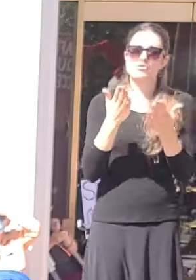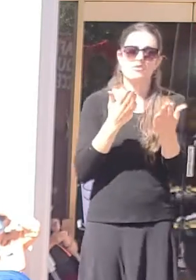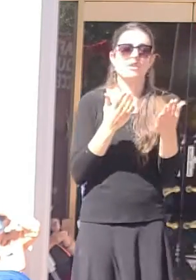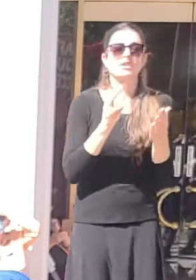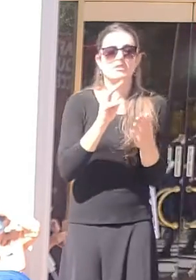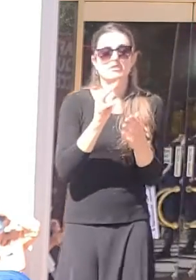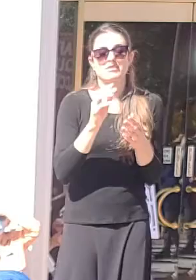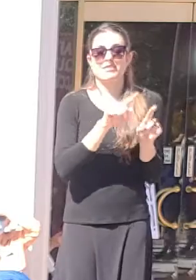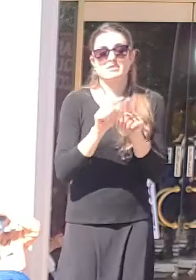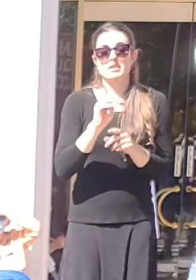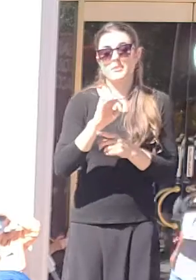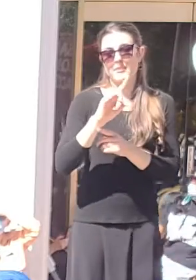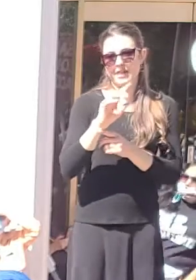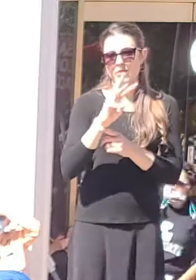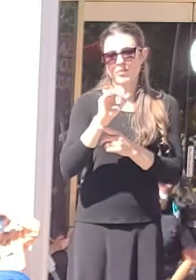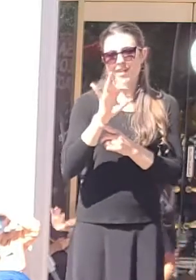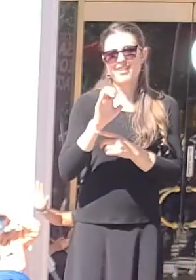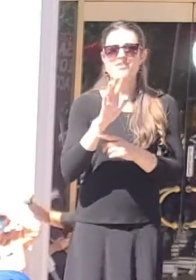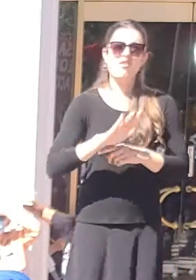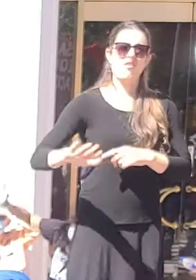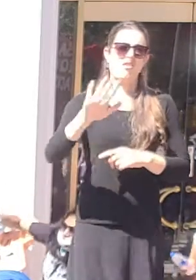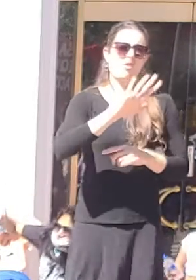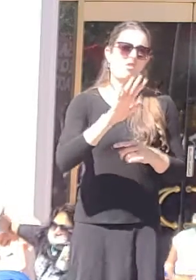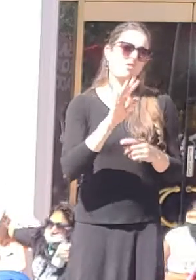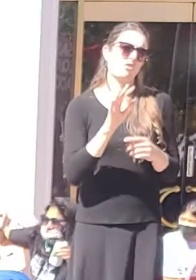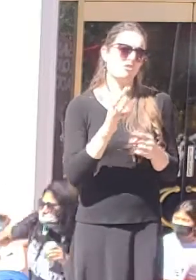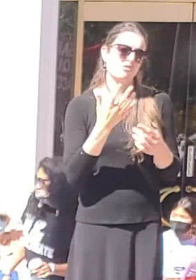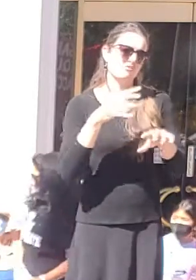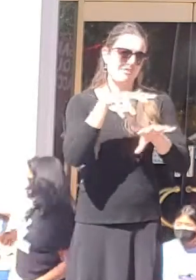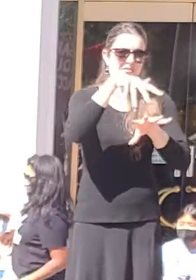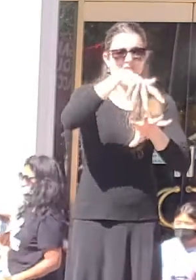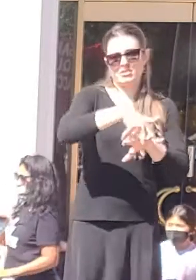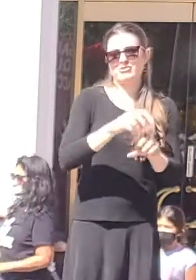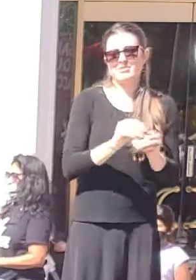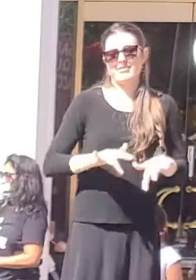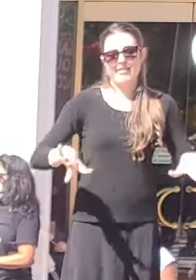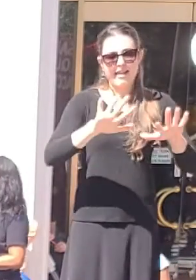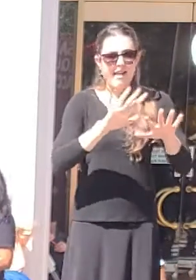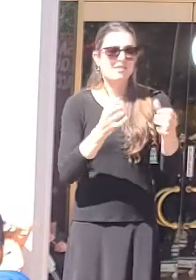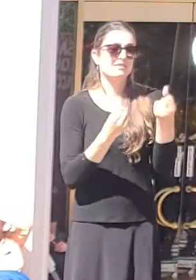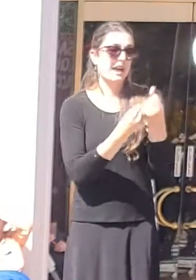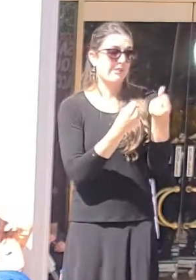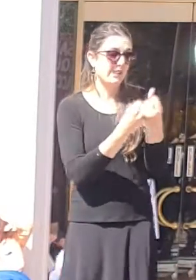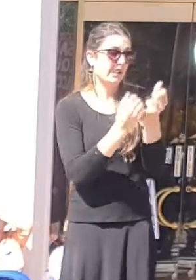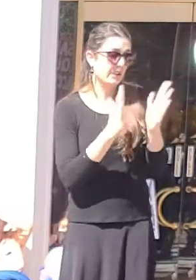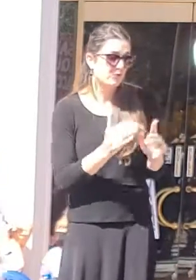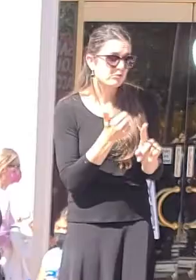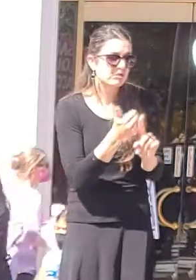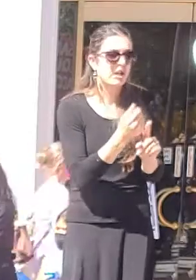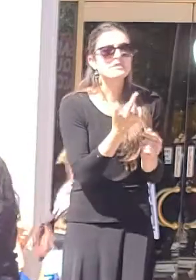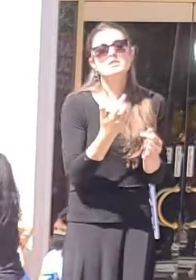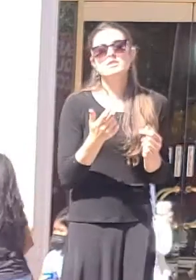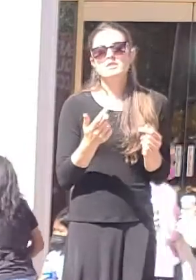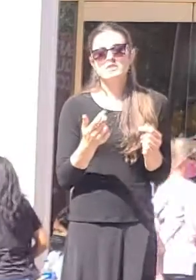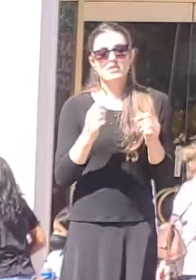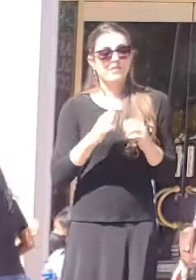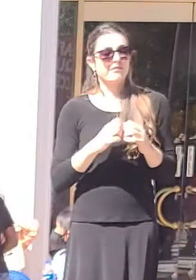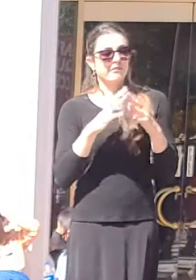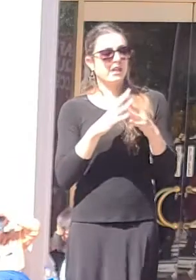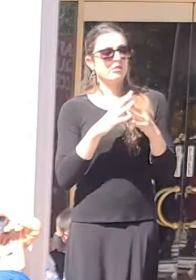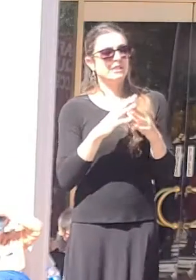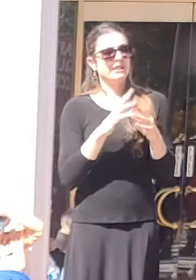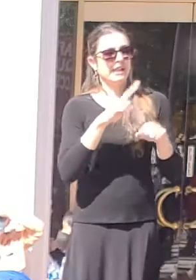work, advocacy, and reproductive justice activism. She is a co-founder of the National Indigenous